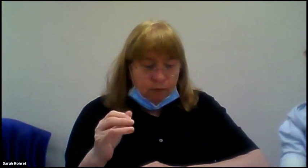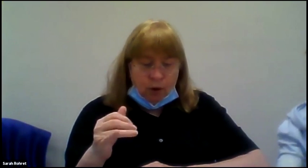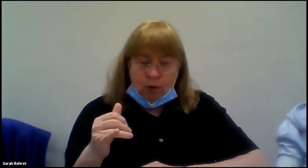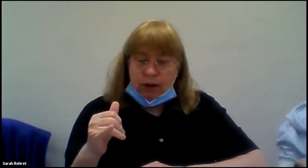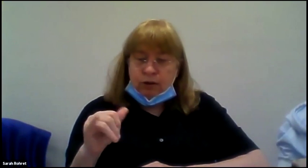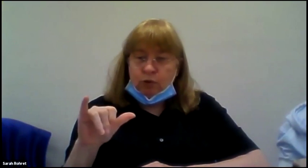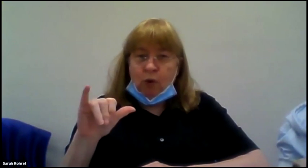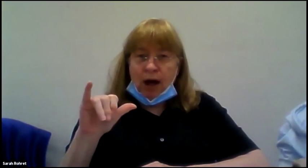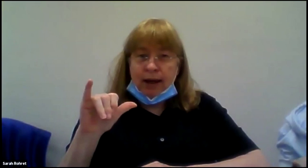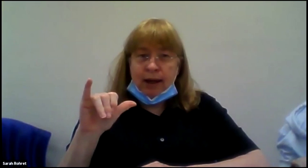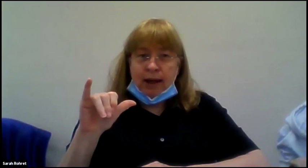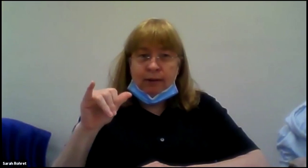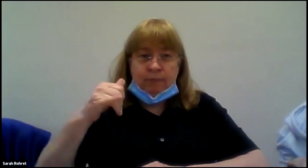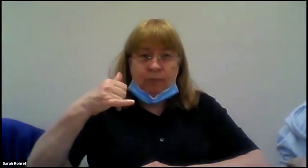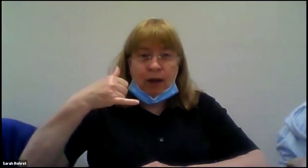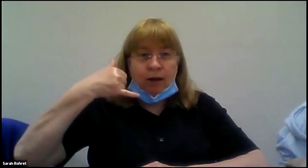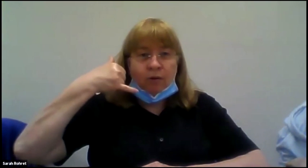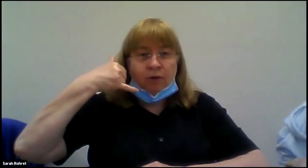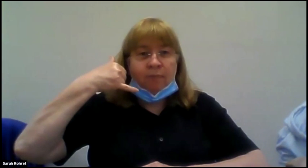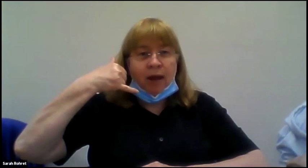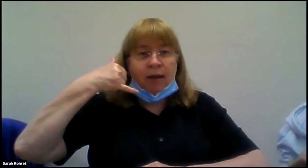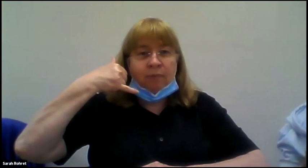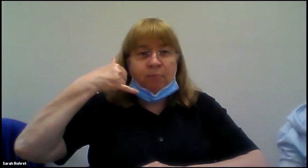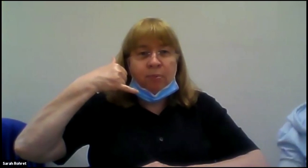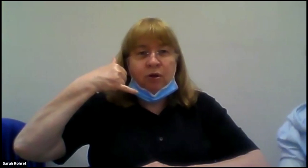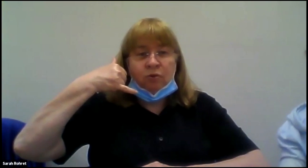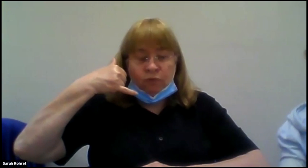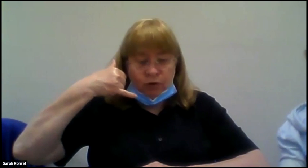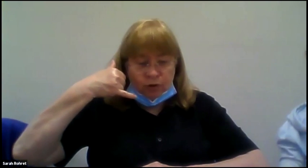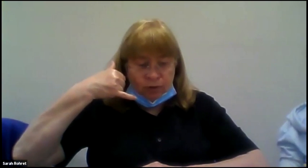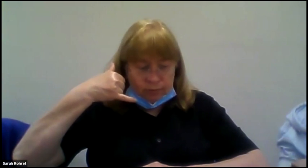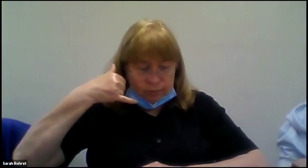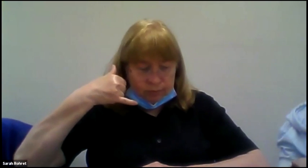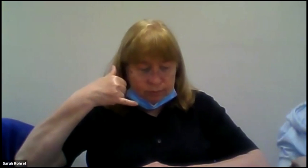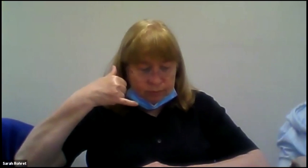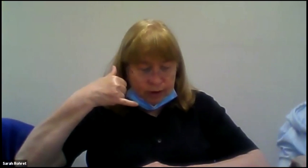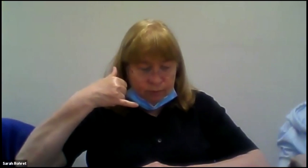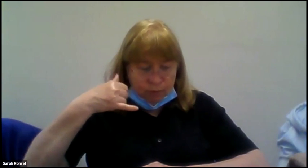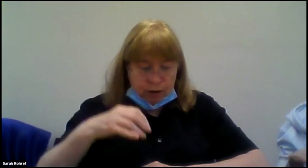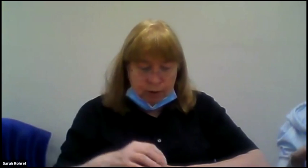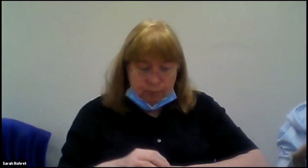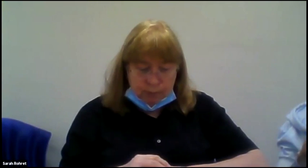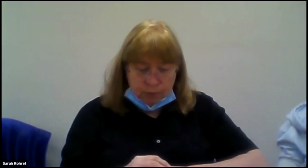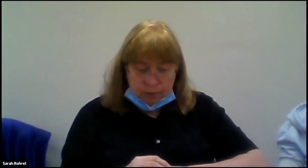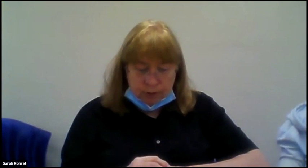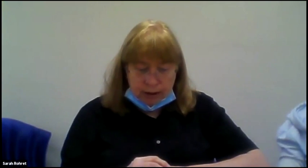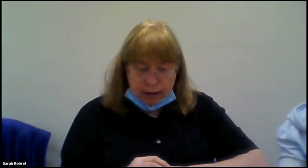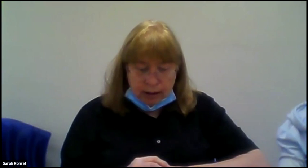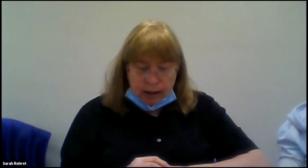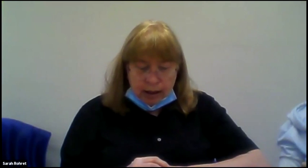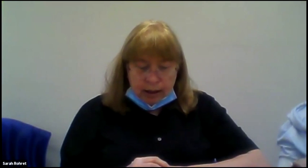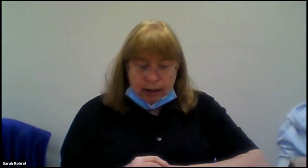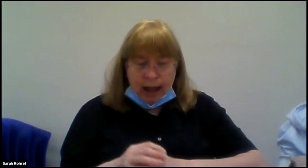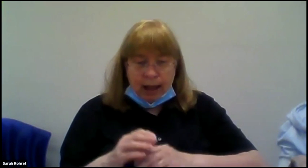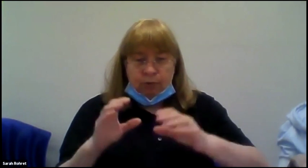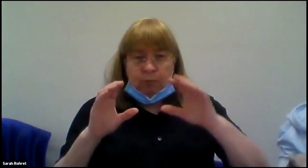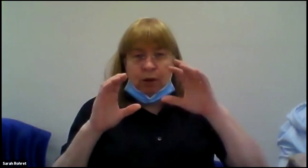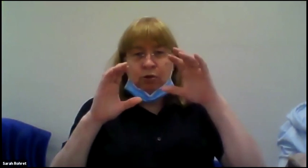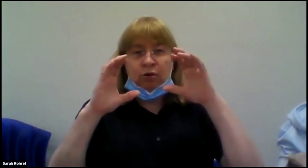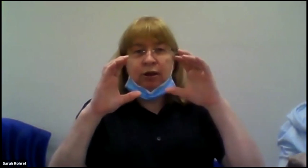Phone is your Y hand, and it goes up, that's pretty universal, even with hearing people. Classroom is your